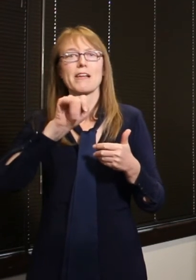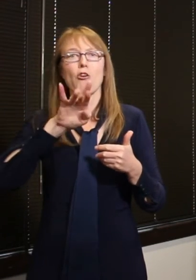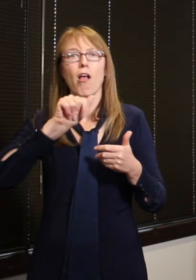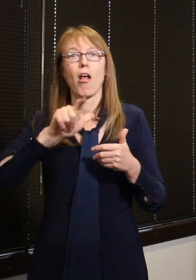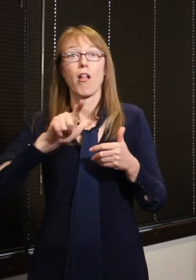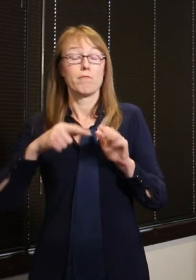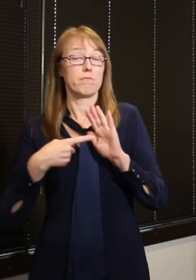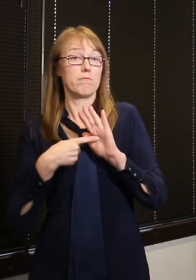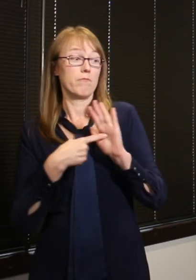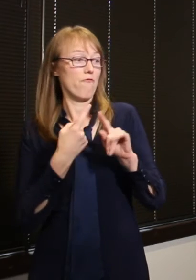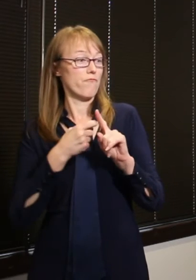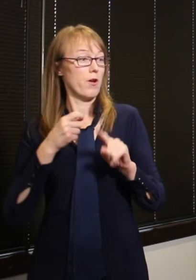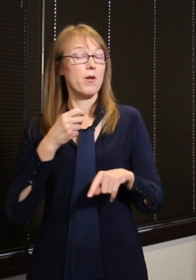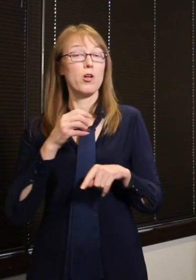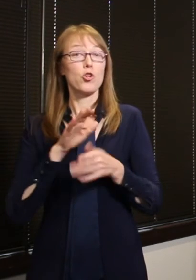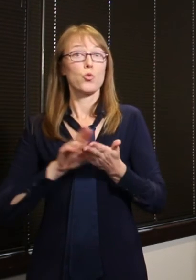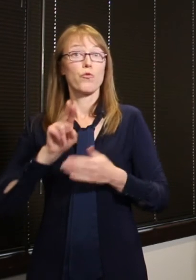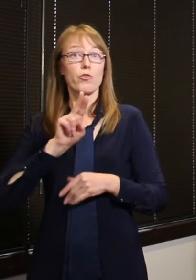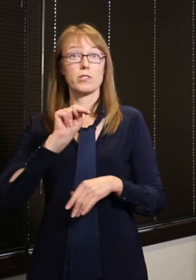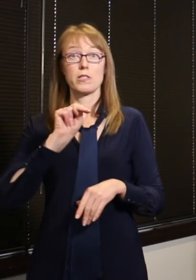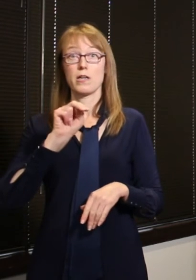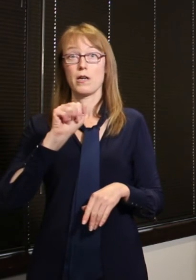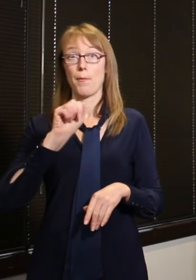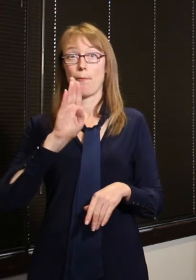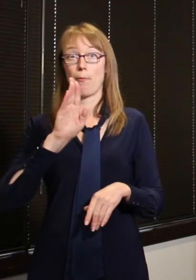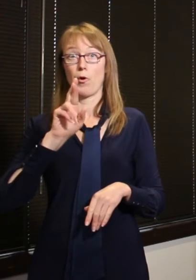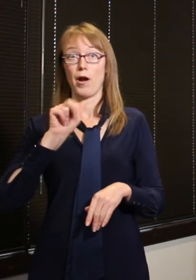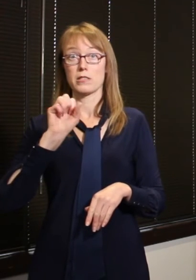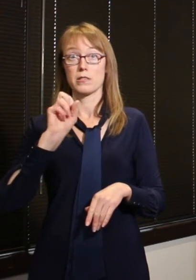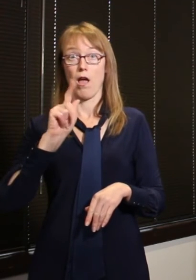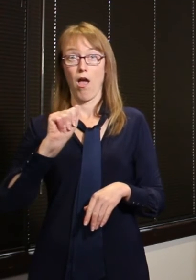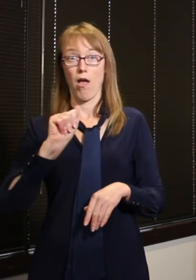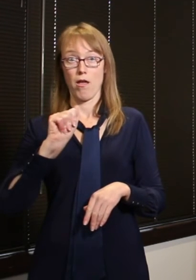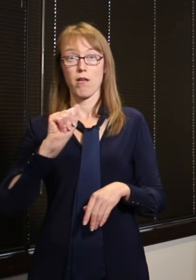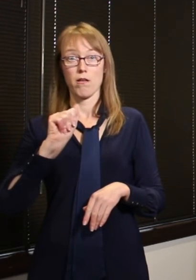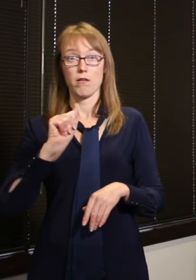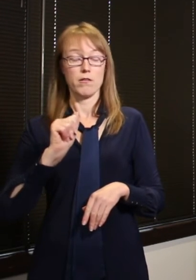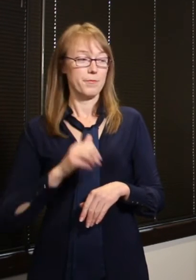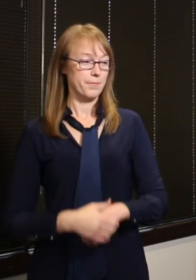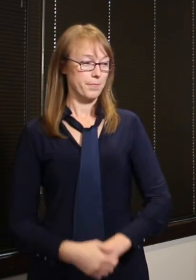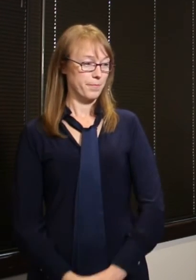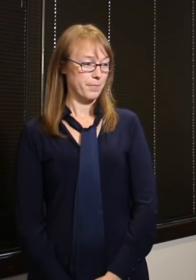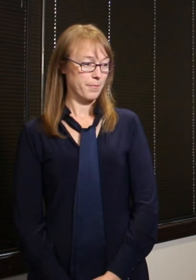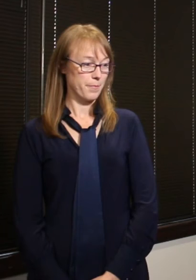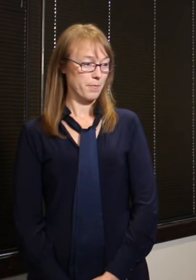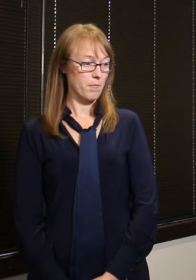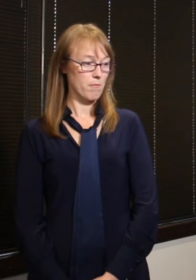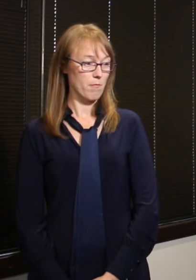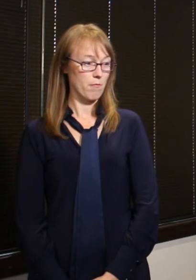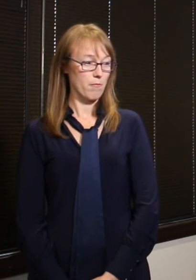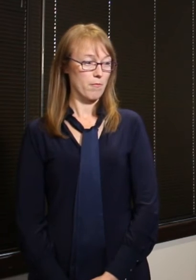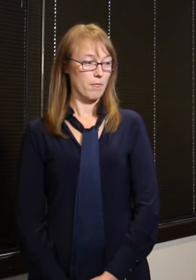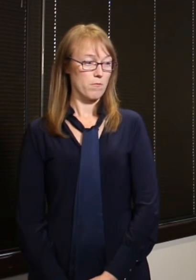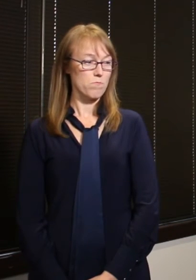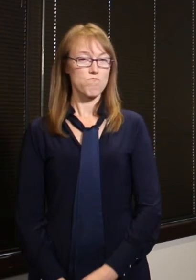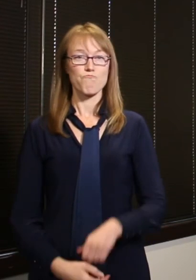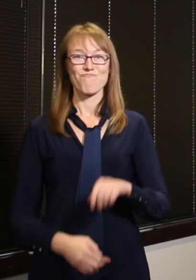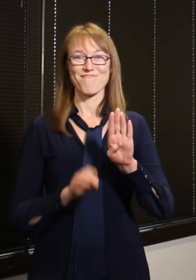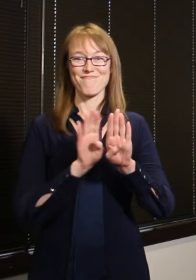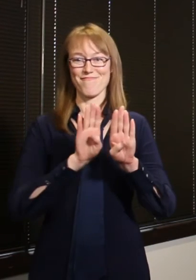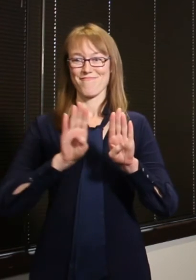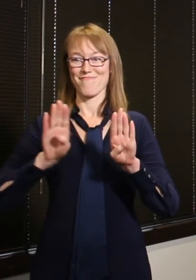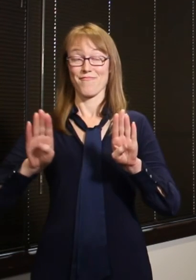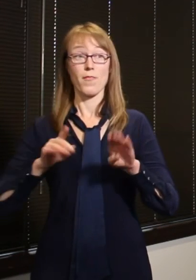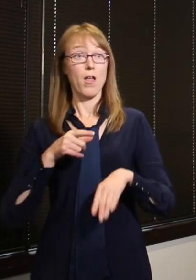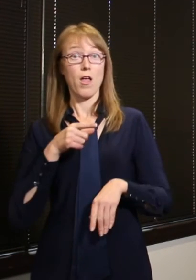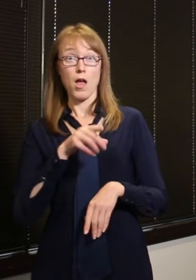the University of Nebraska, which is it's a very they have a biocontainment center,